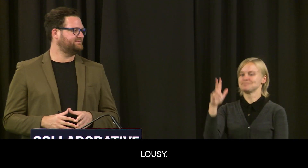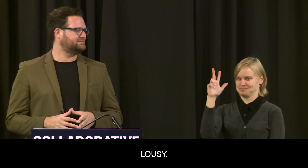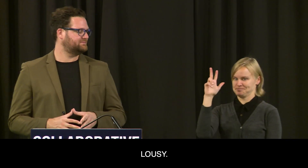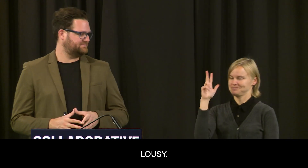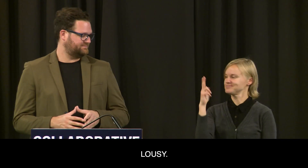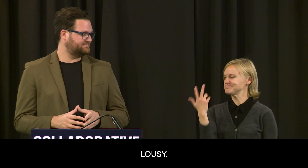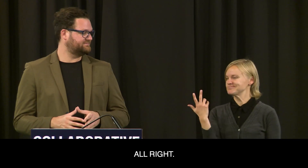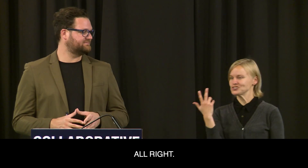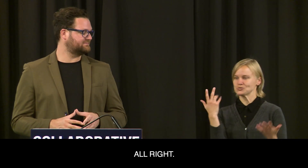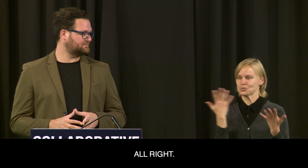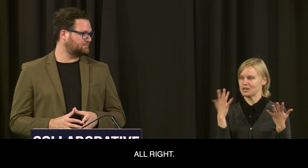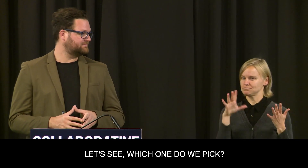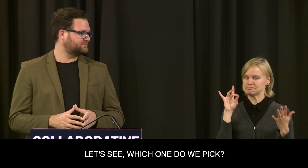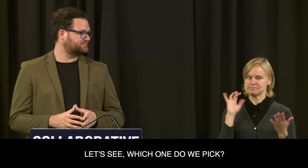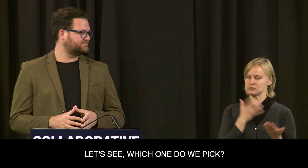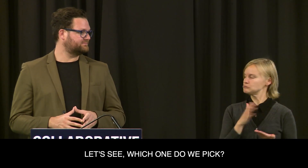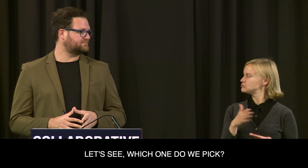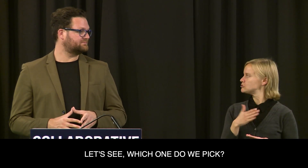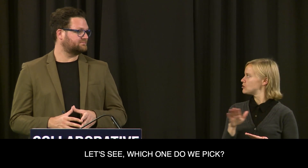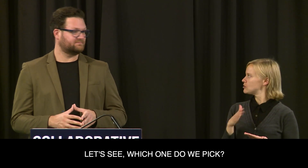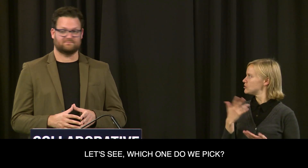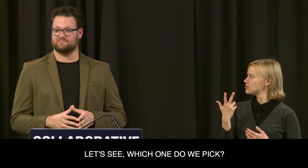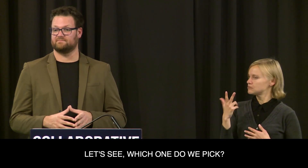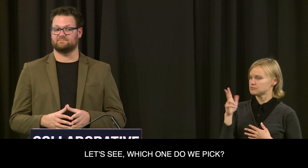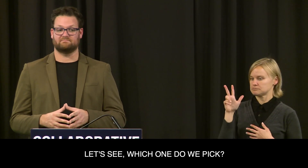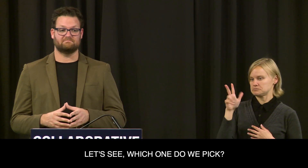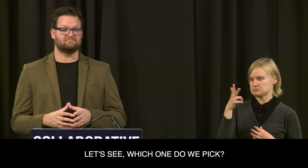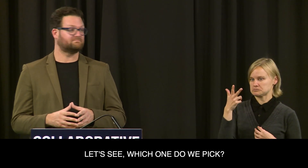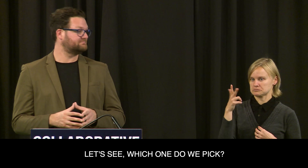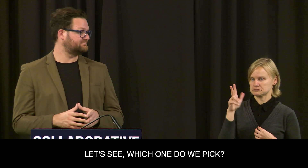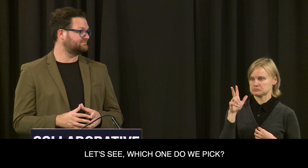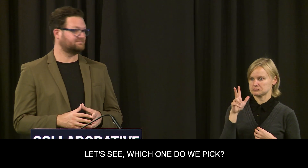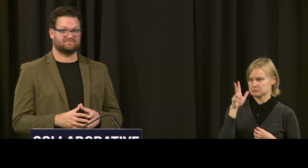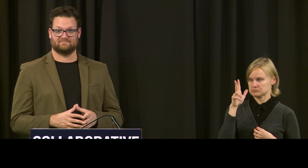Lousy. All right. Let's see. Which one do we pick?